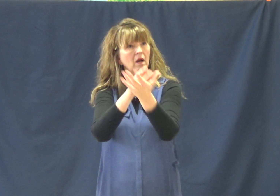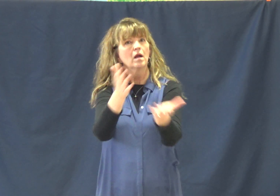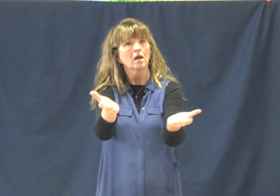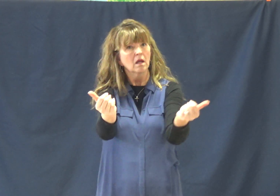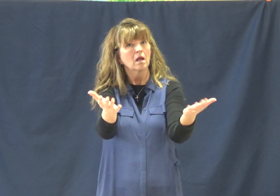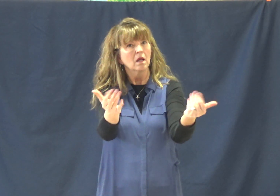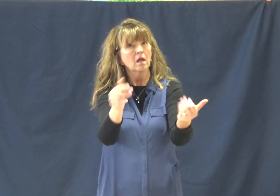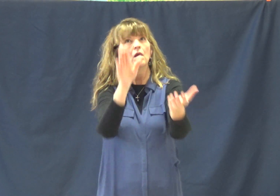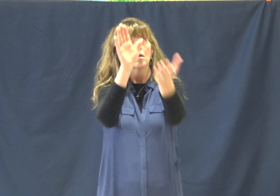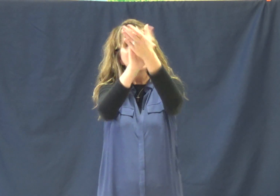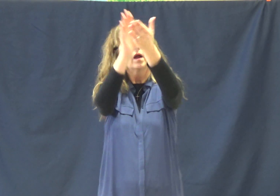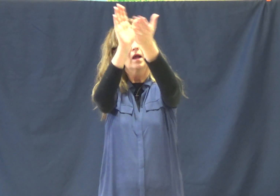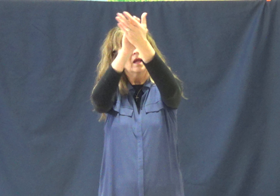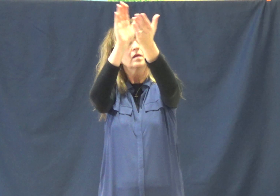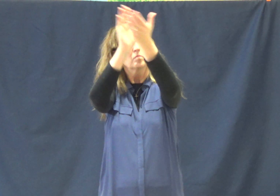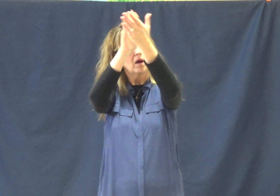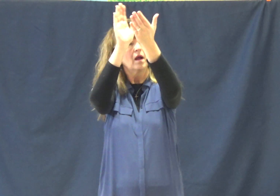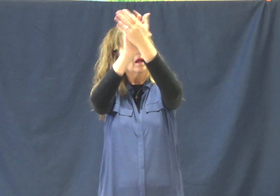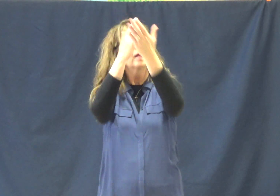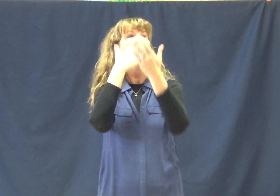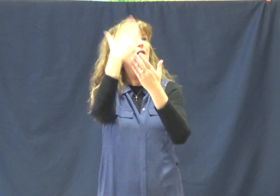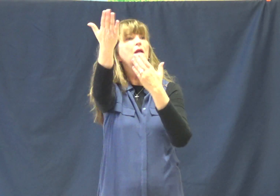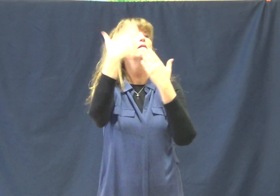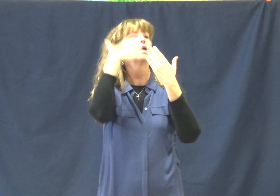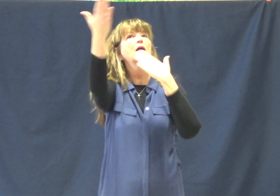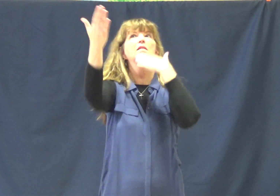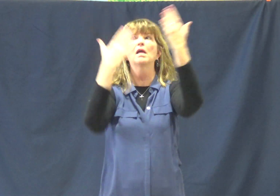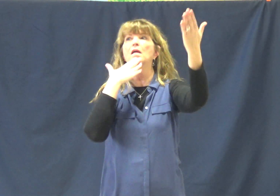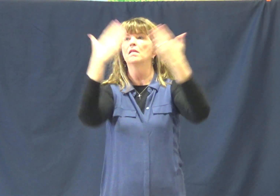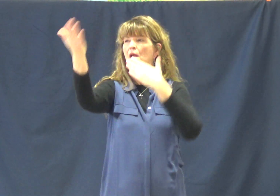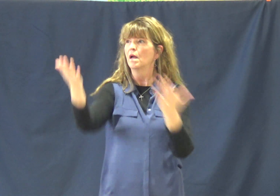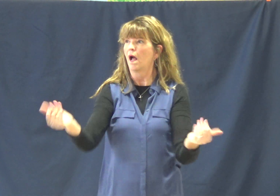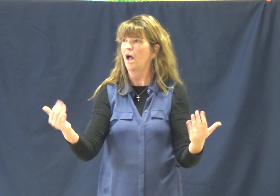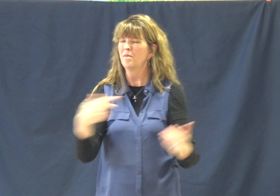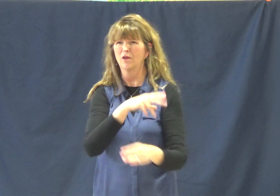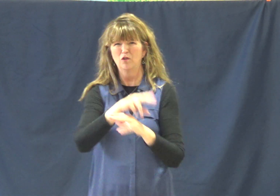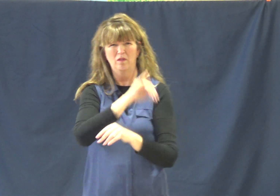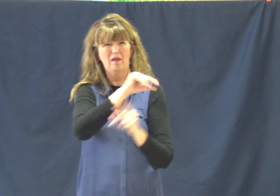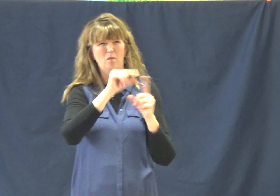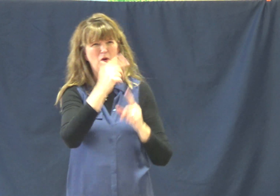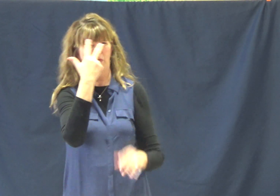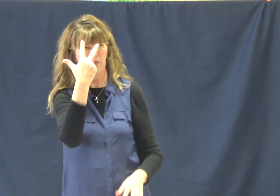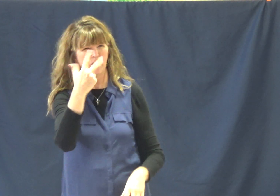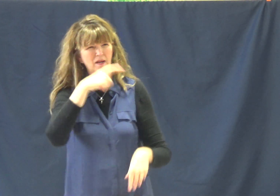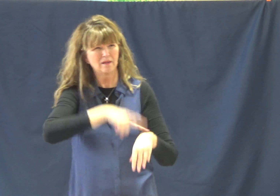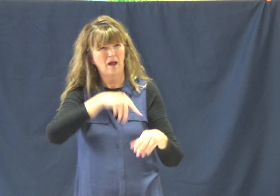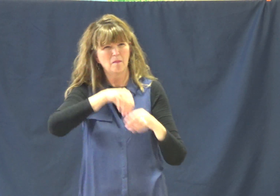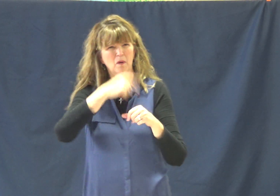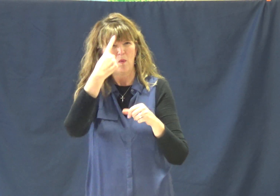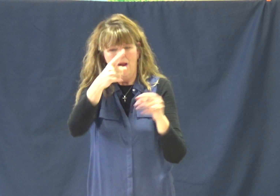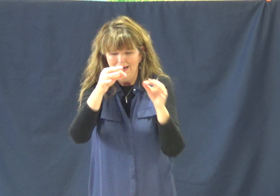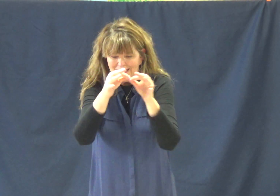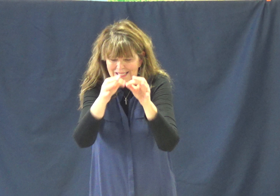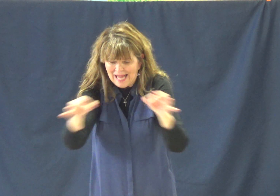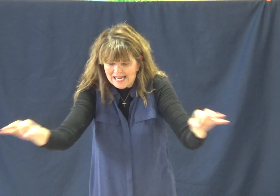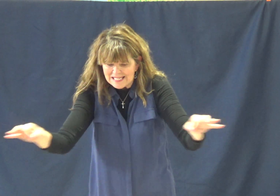three times in this verse. Praise, thanksgiving, three times in